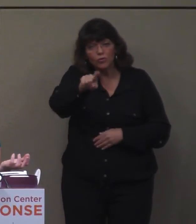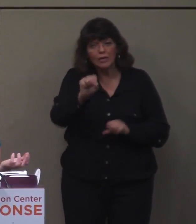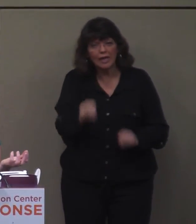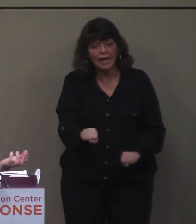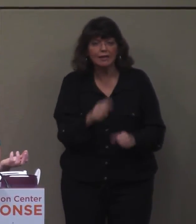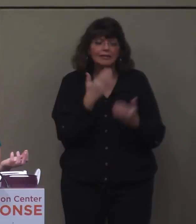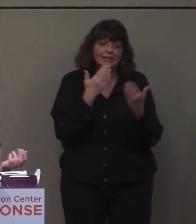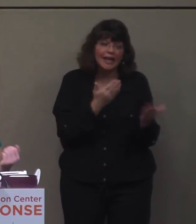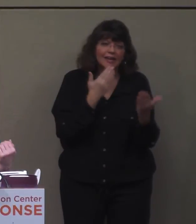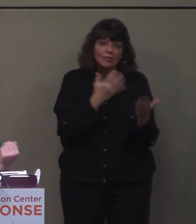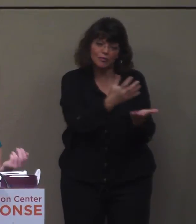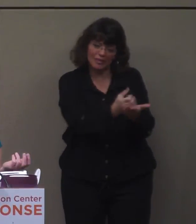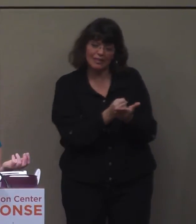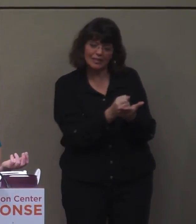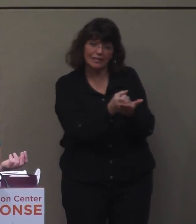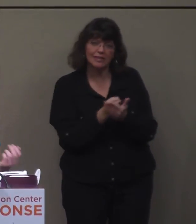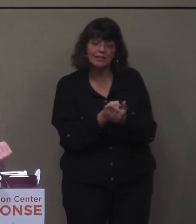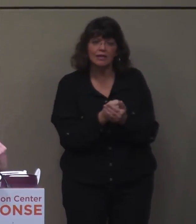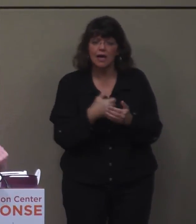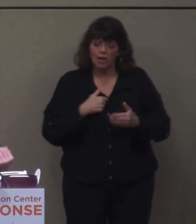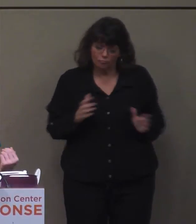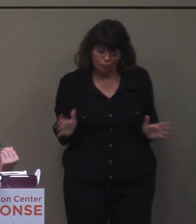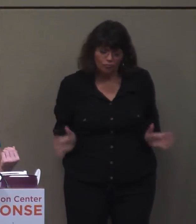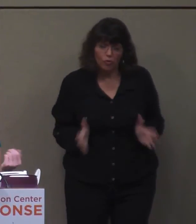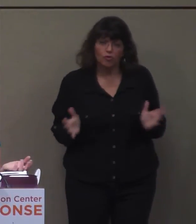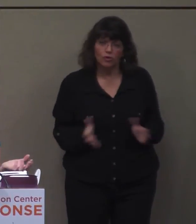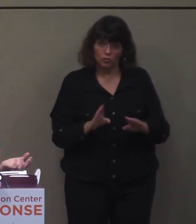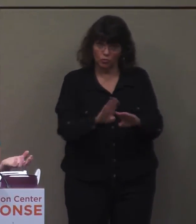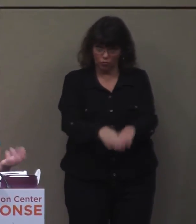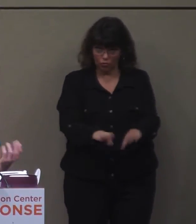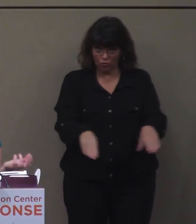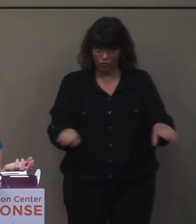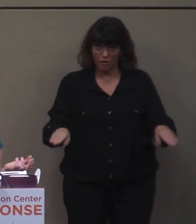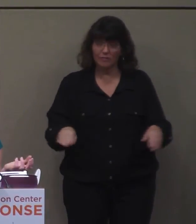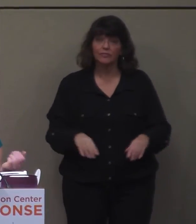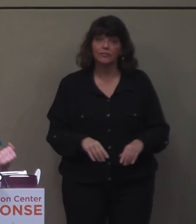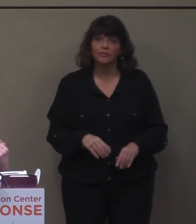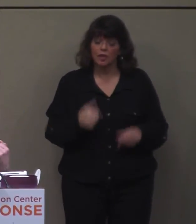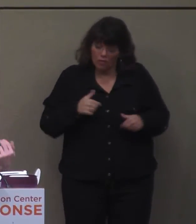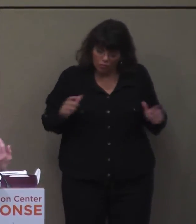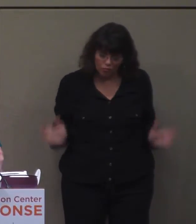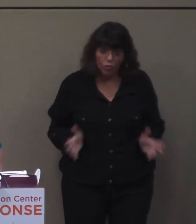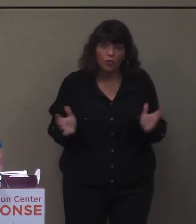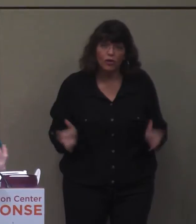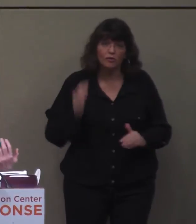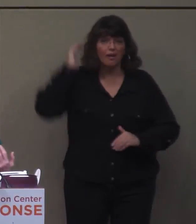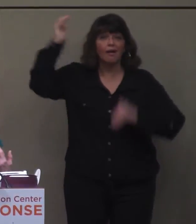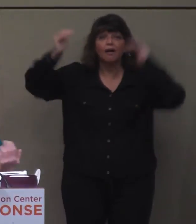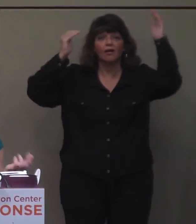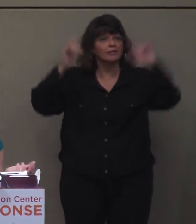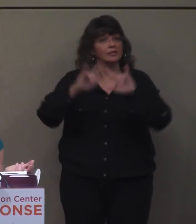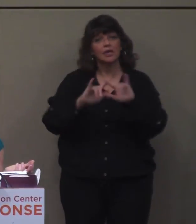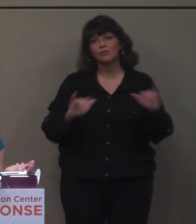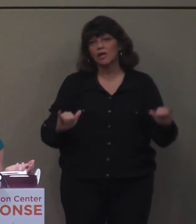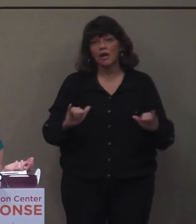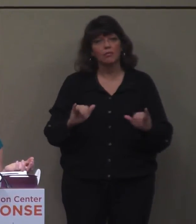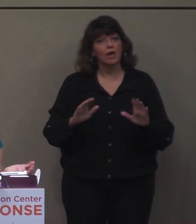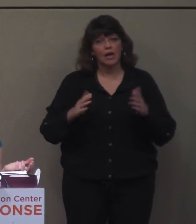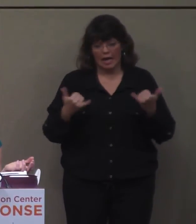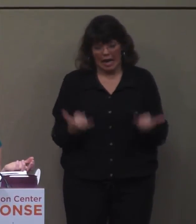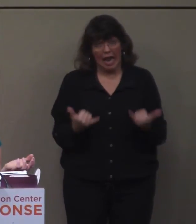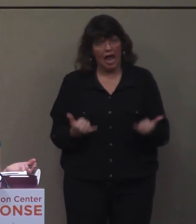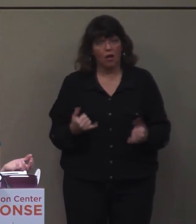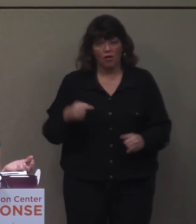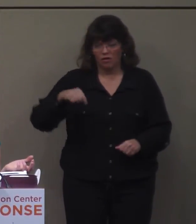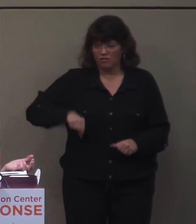encourage kids to even think about this too, and adults, that right now we're in the middle of history and our thoughts and feelings and what we're going through